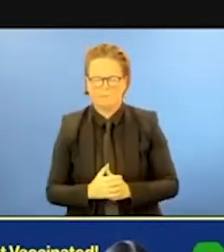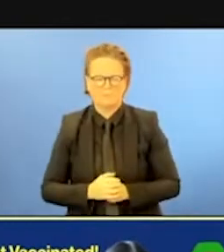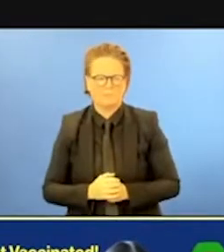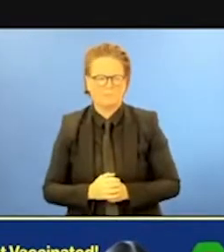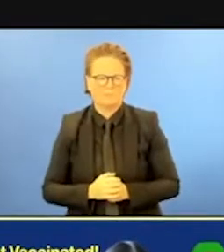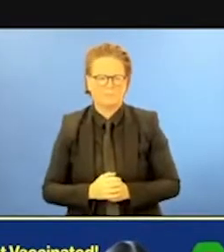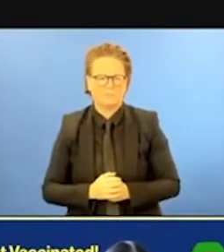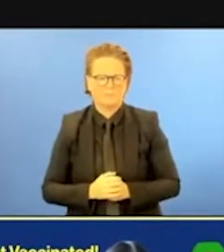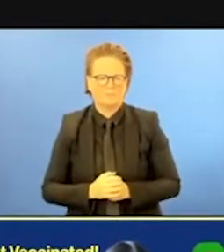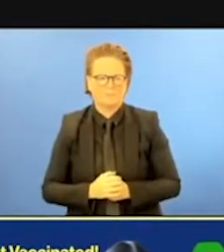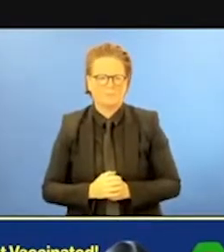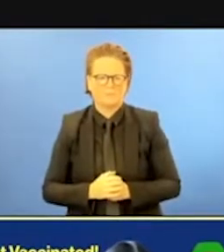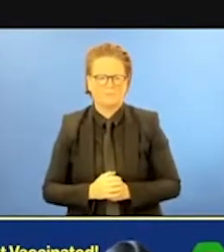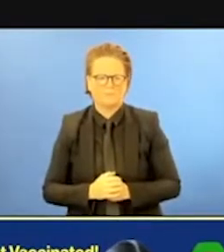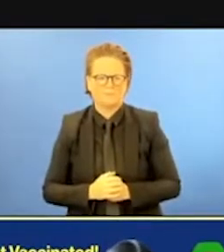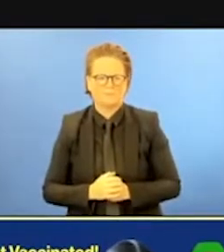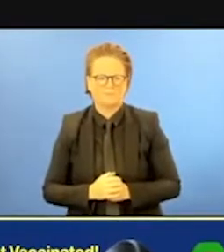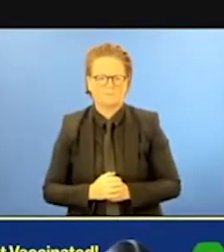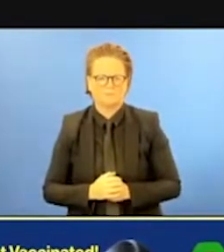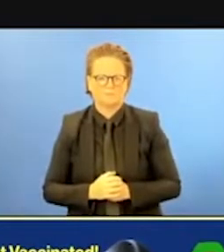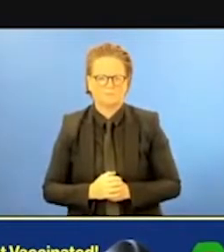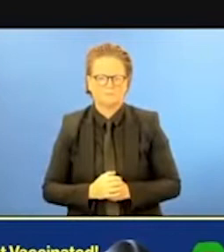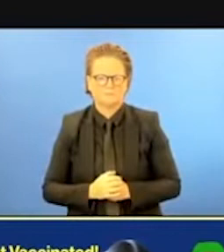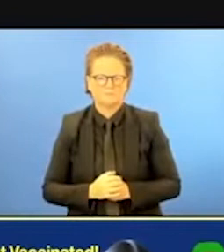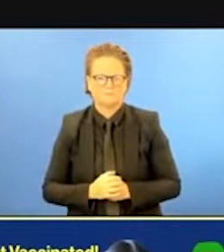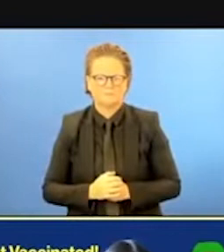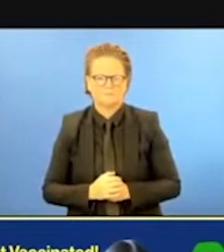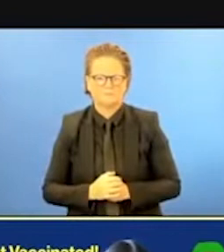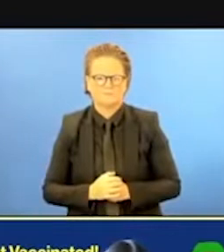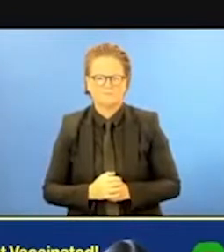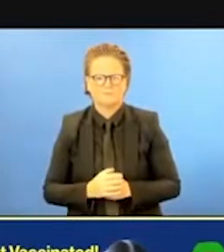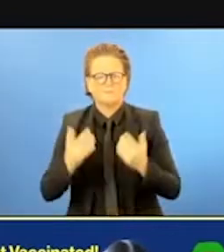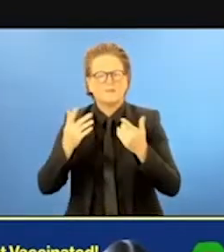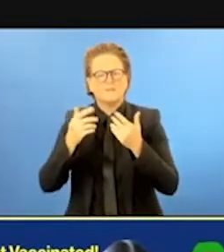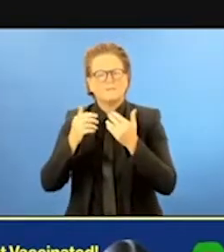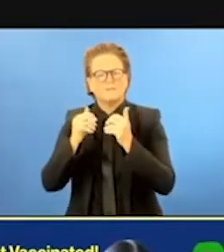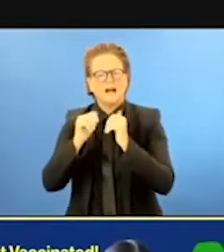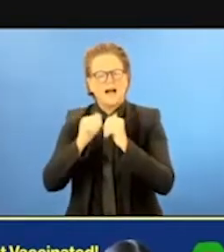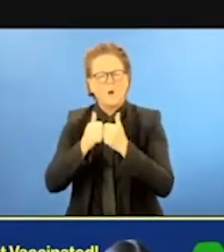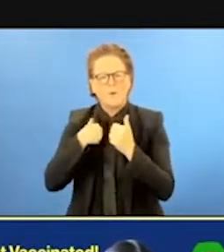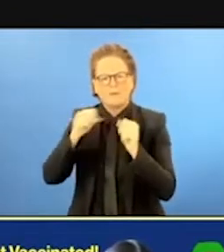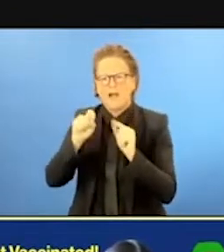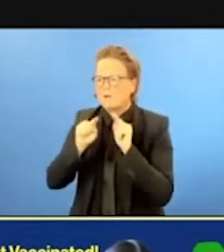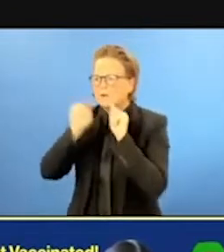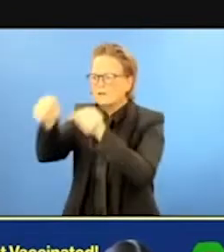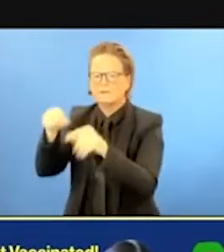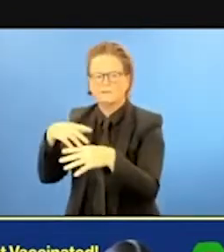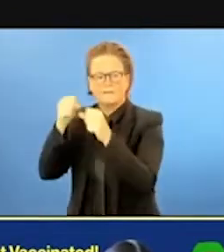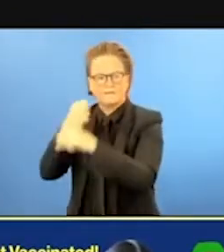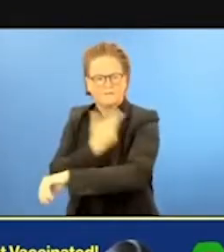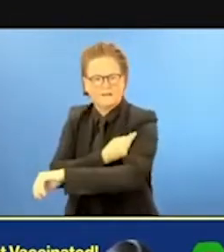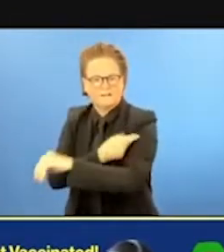In terms of being able to get to a vaccine site, these are some important transportation options that we wanted to share.